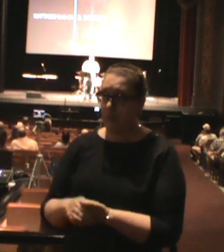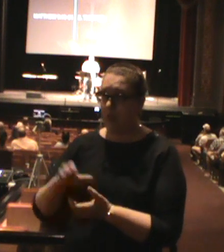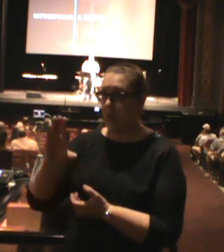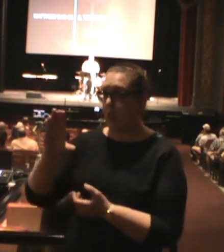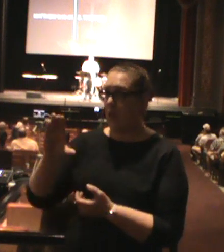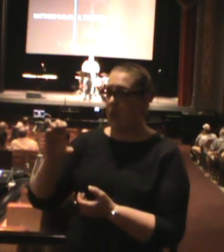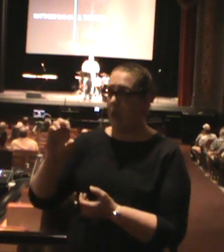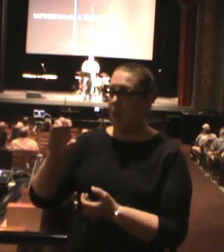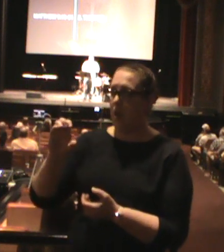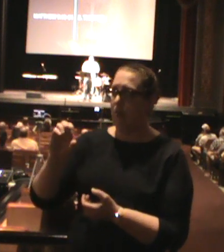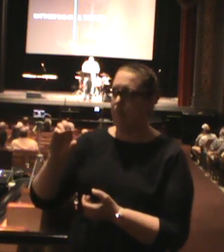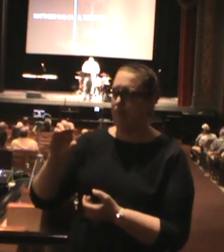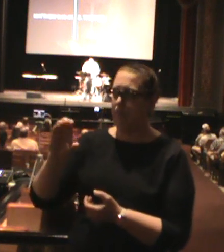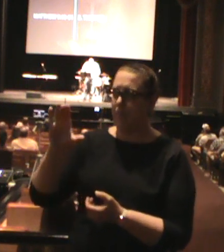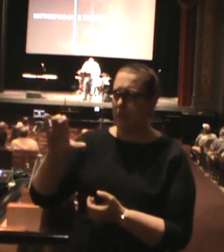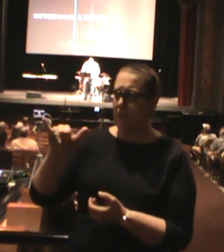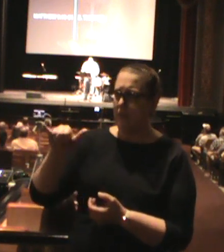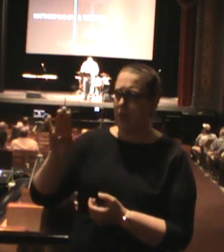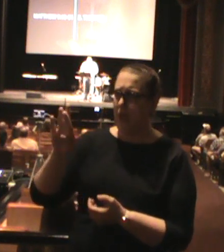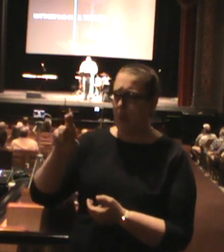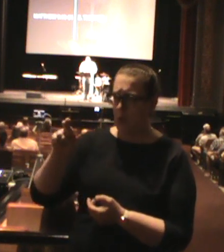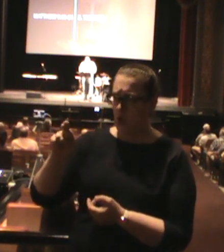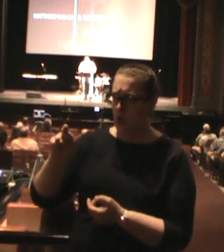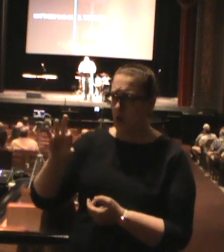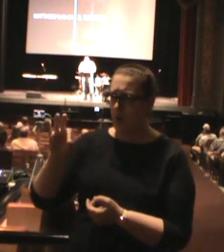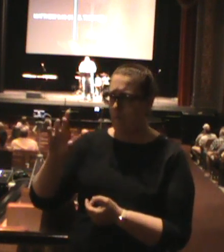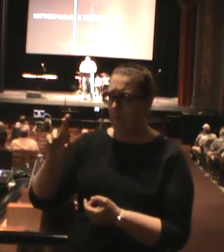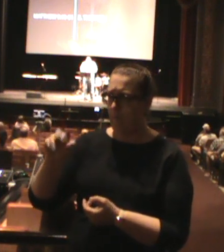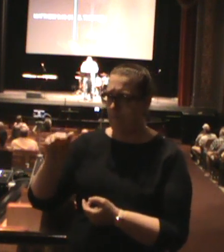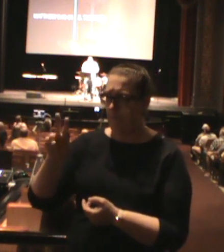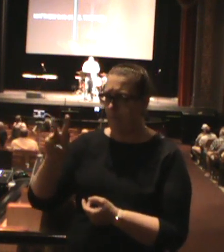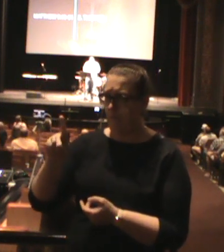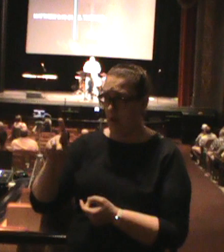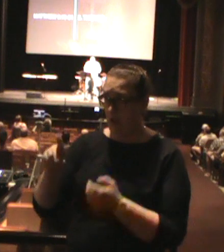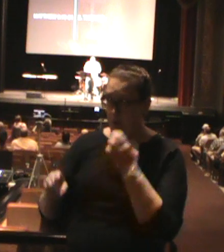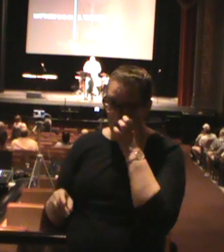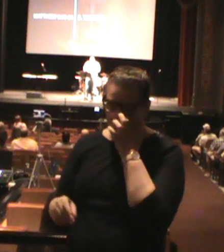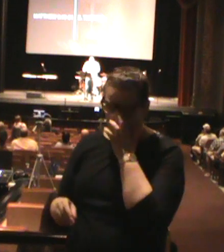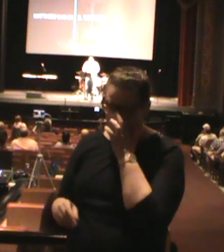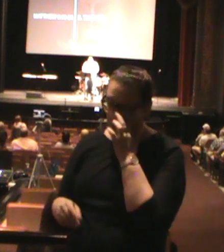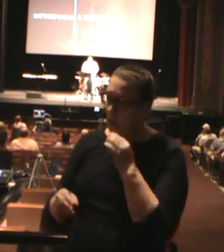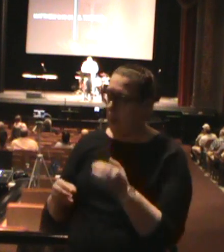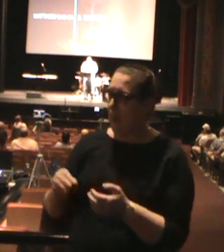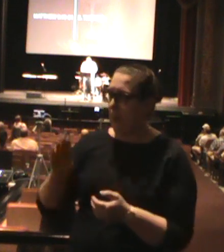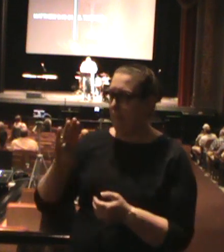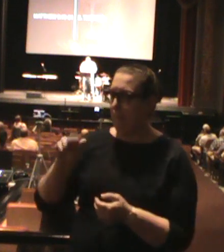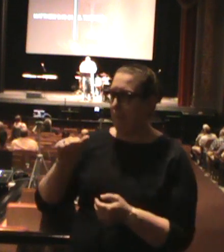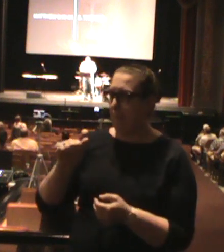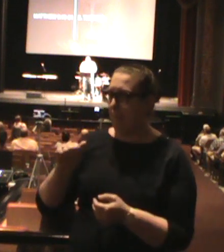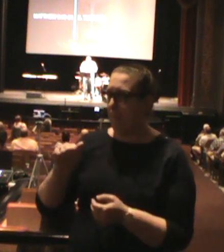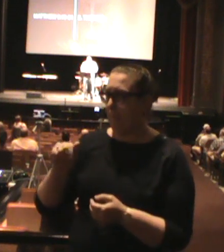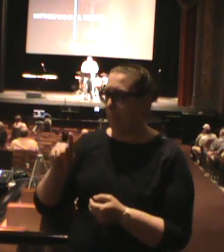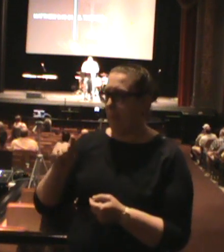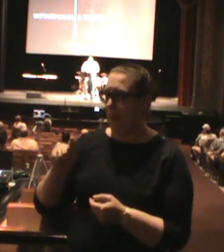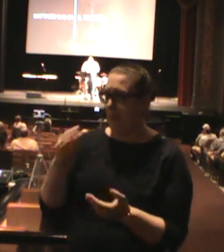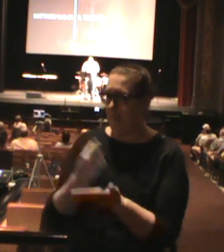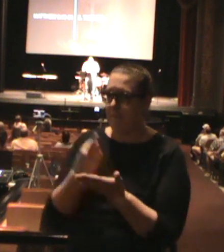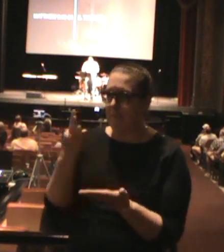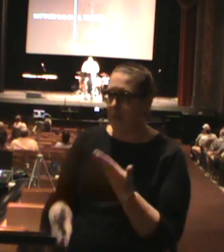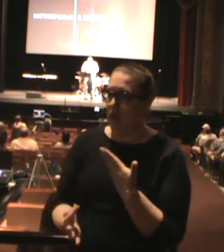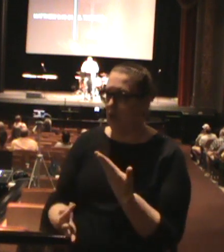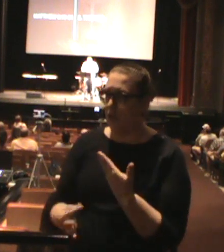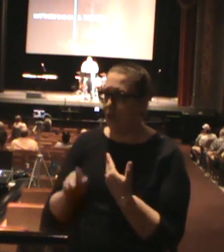fraud. We have bank failures that can take away money in an instant. Stock market tanking can change